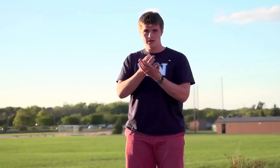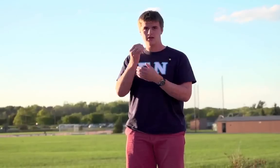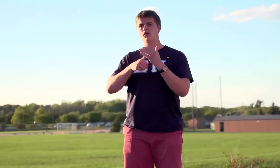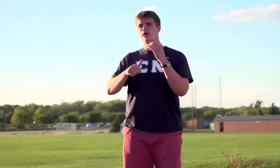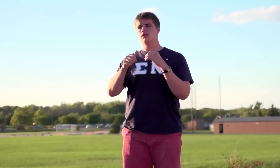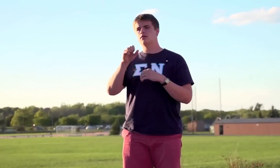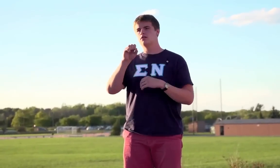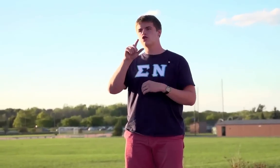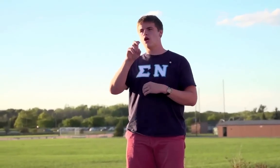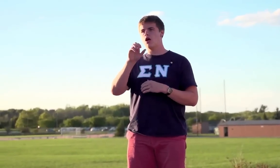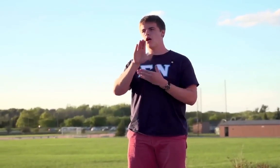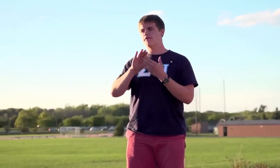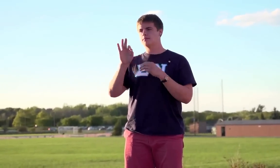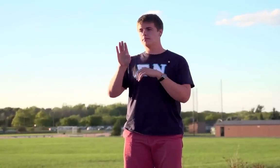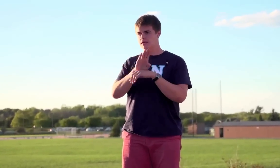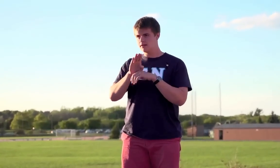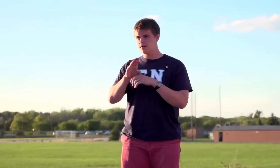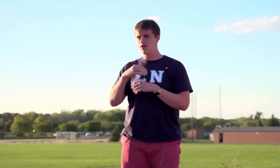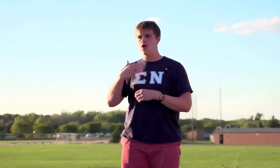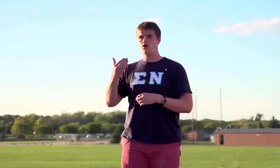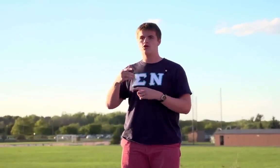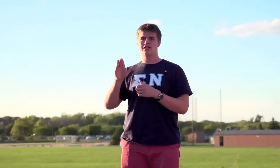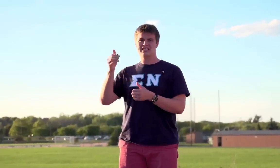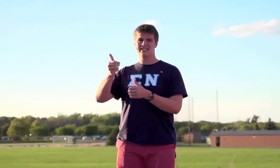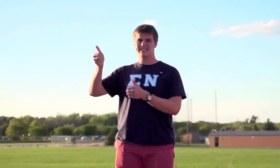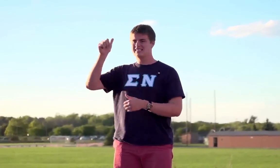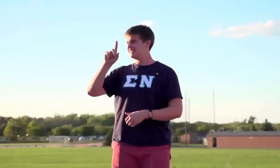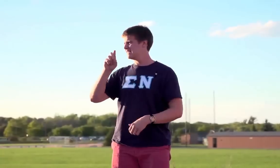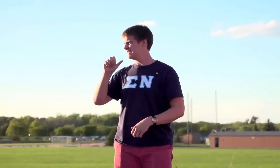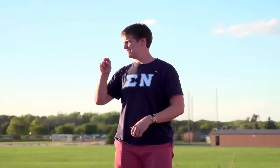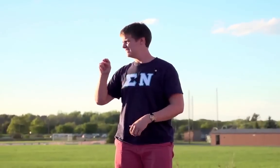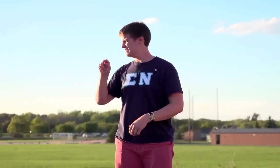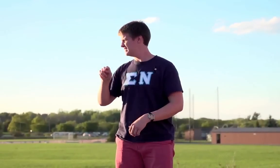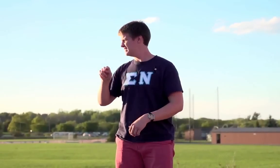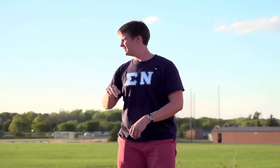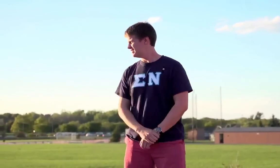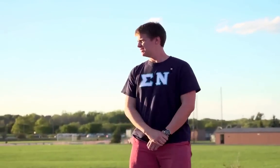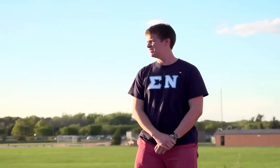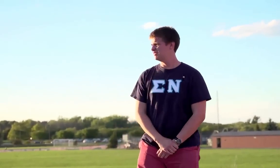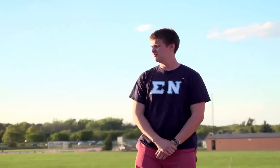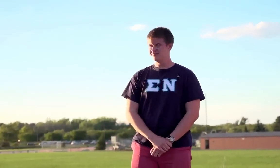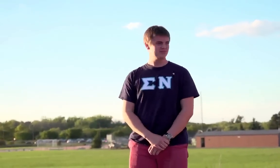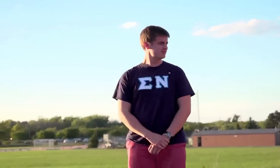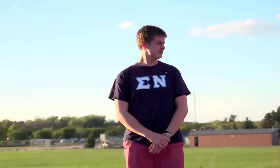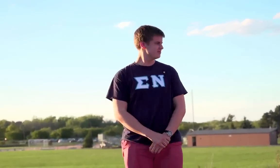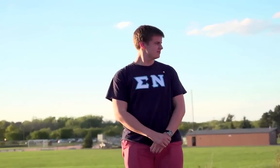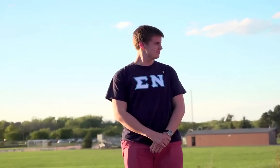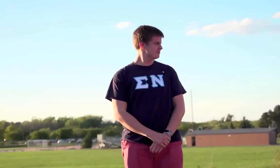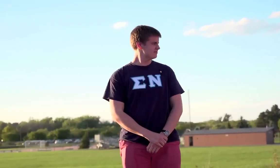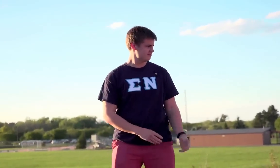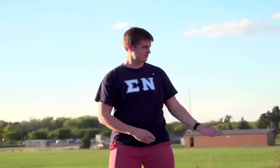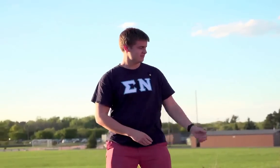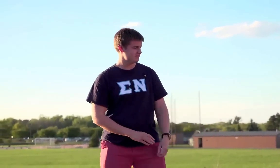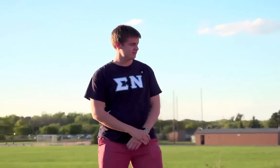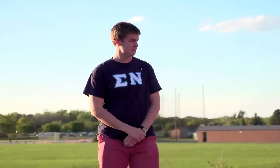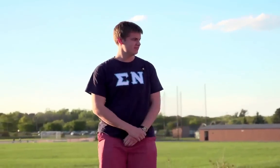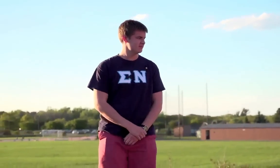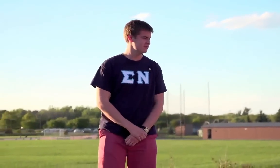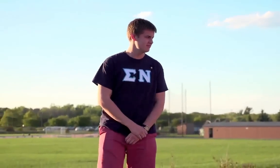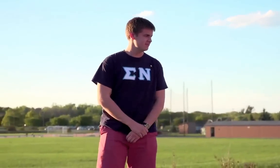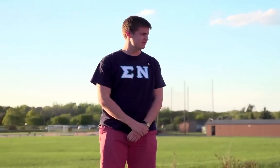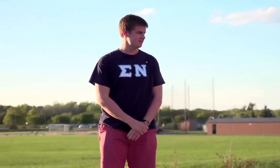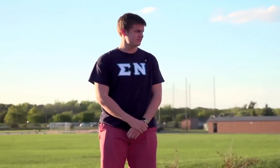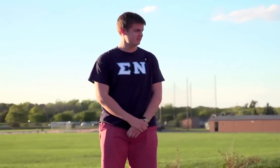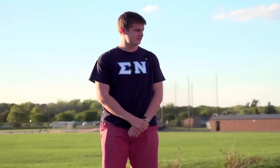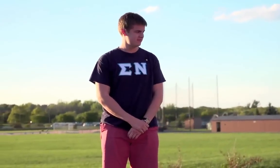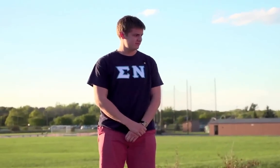Ben was a major inspiration. First, I want to thank to support this great community. I'd like to introduce the dean of that college to come up with this experience. The Saunders